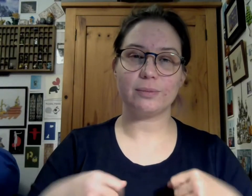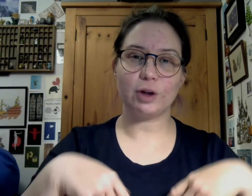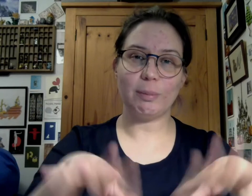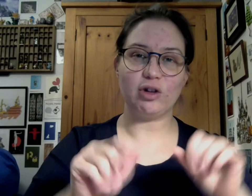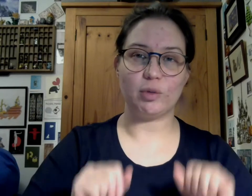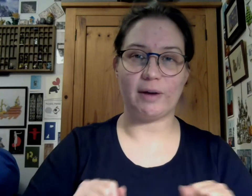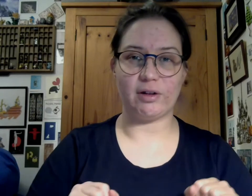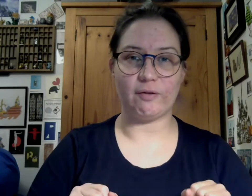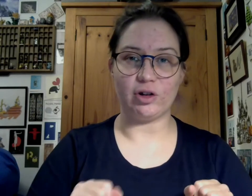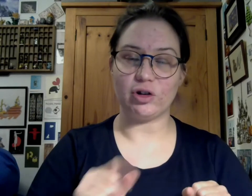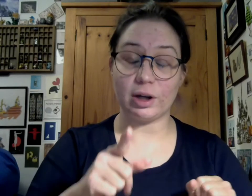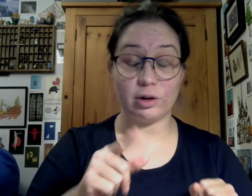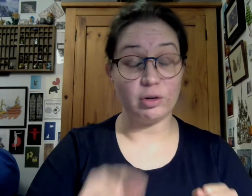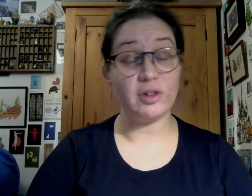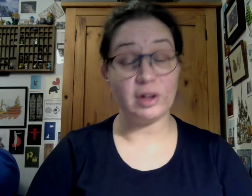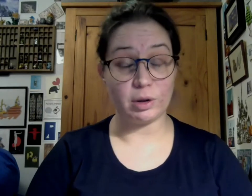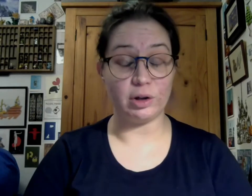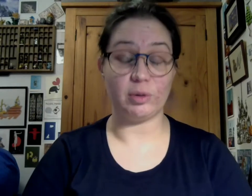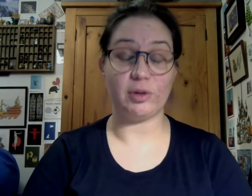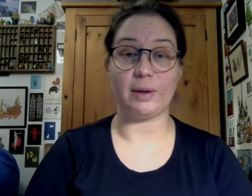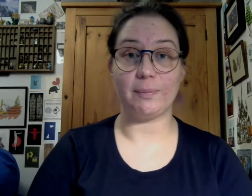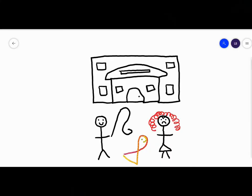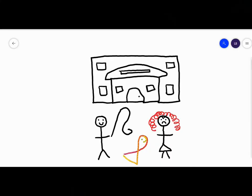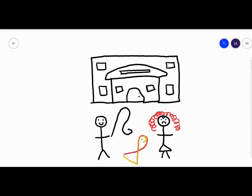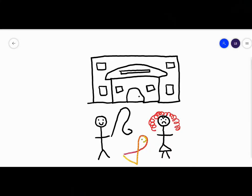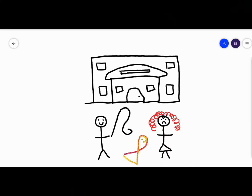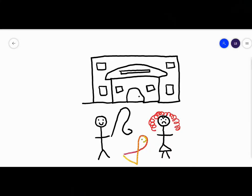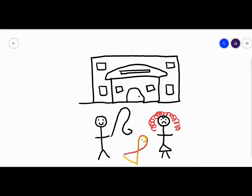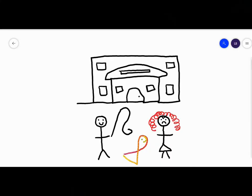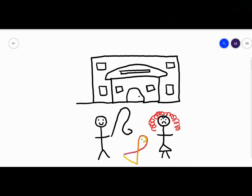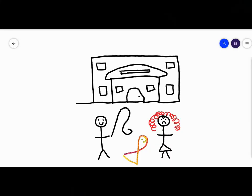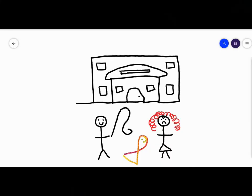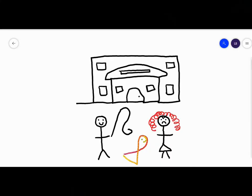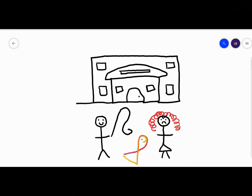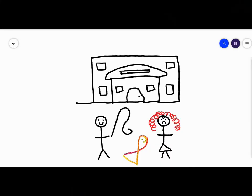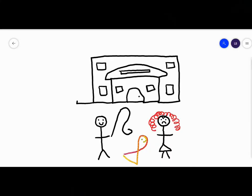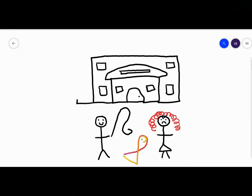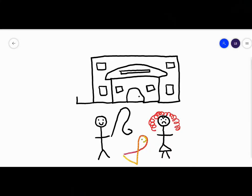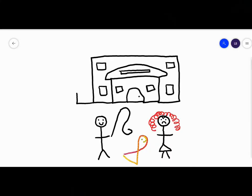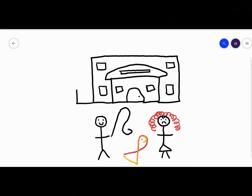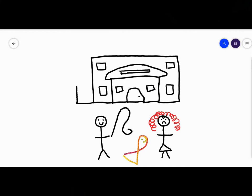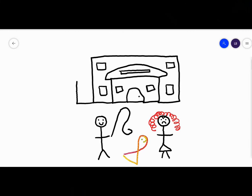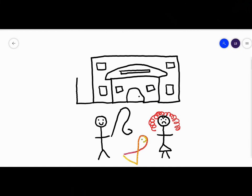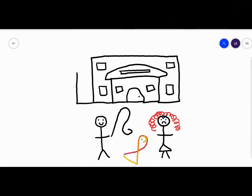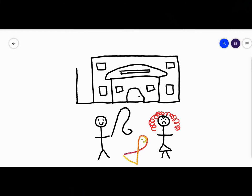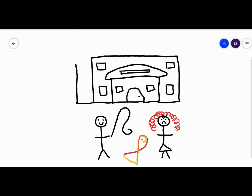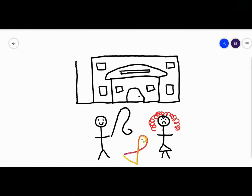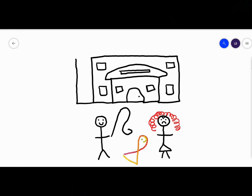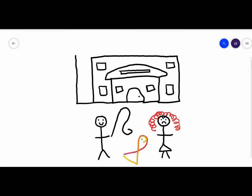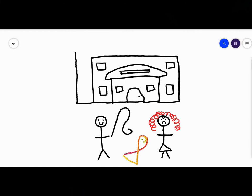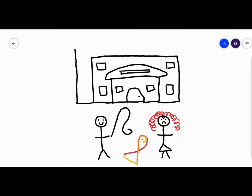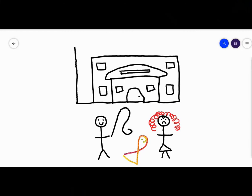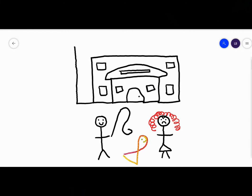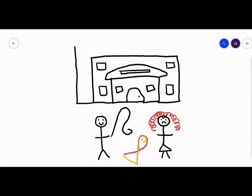Go back to your wife and the fish, and you shall see what you shall see. So, he went back to his wife, and there she was standing, not in front of a mansion, but in front